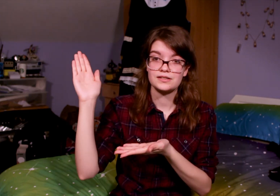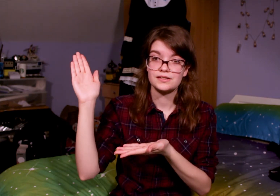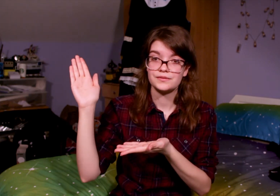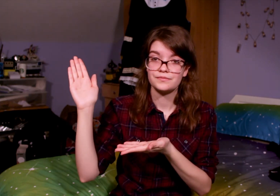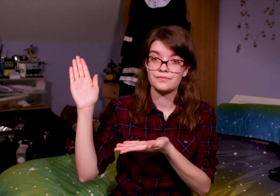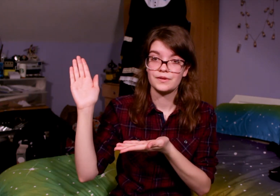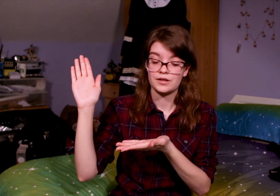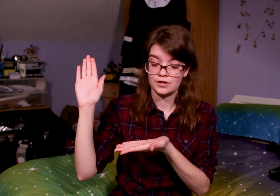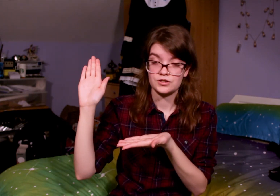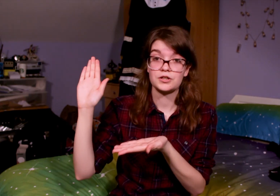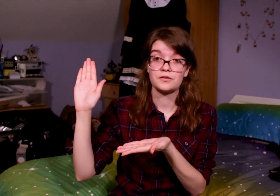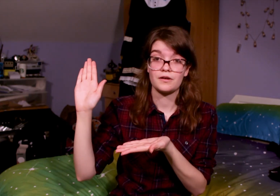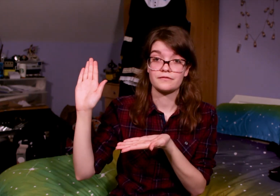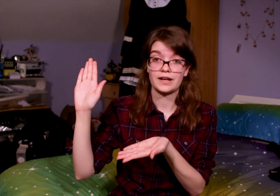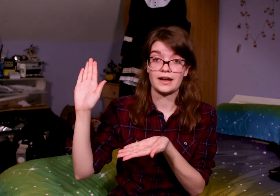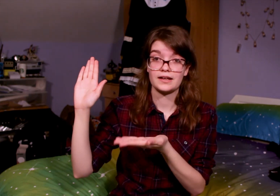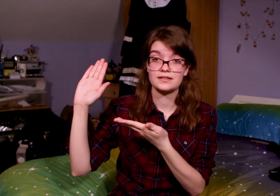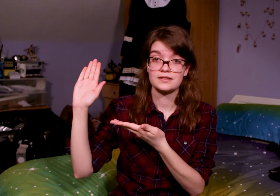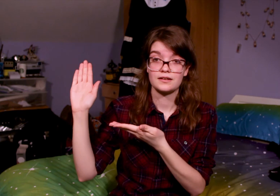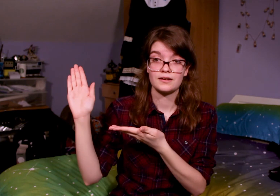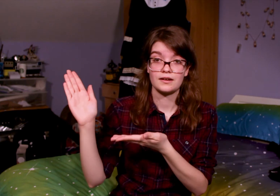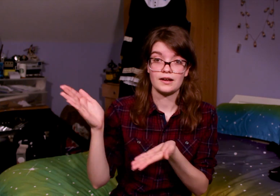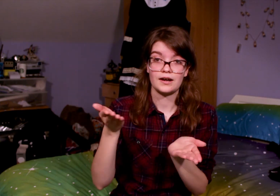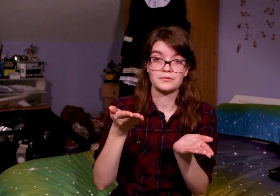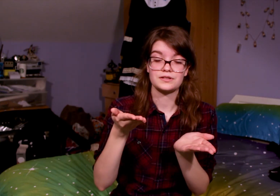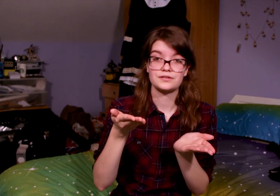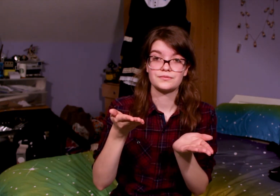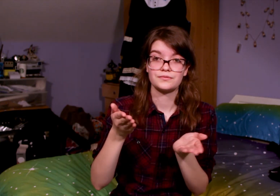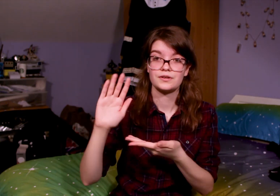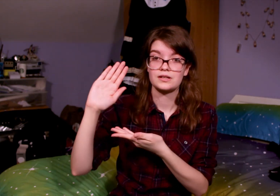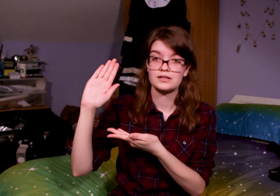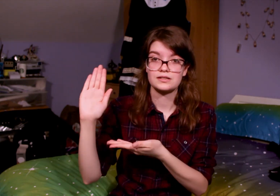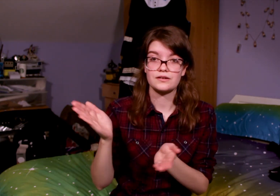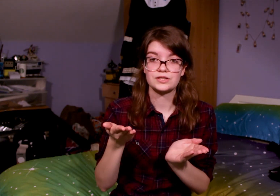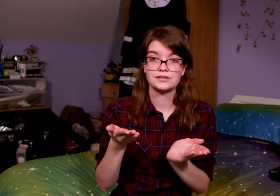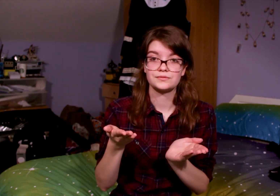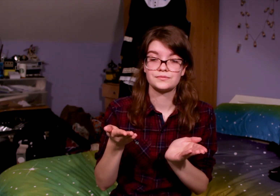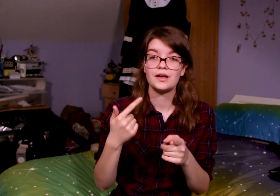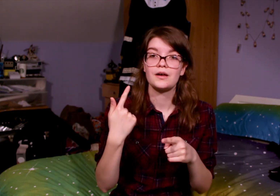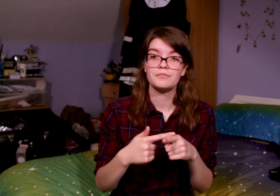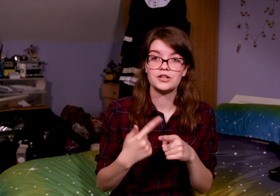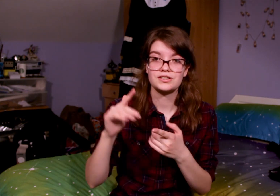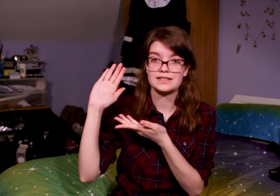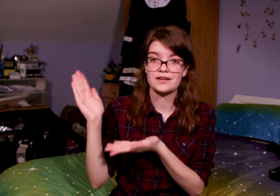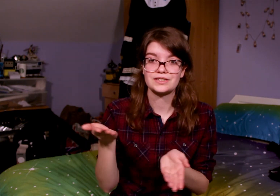Service, two flat hands outwards. Service. Emergency